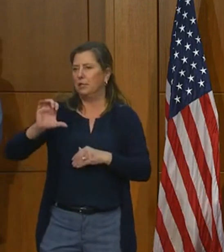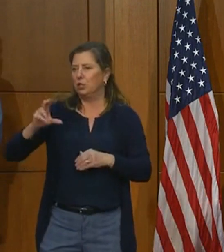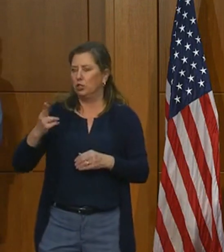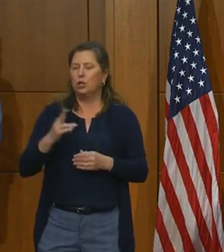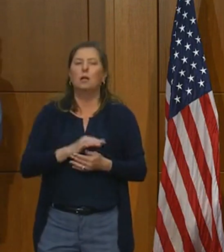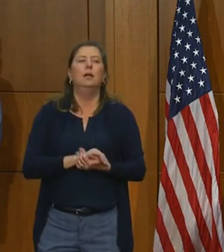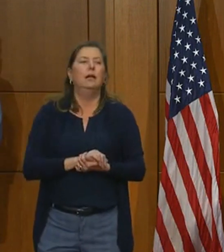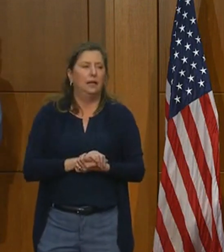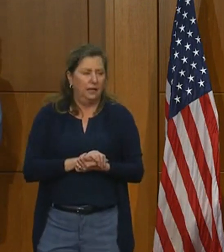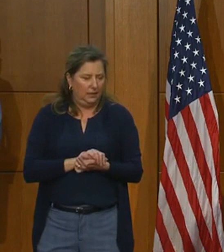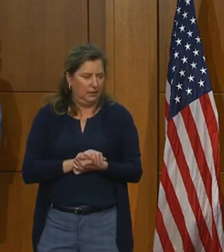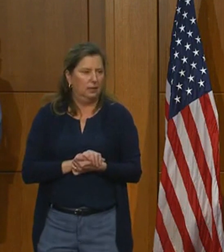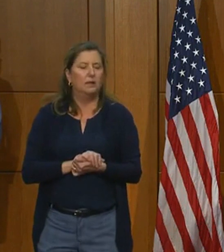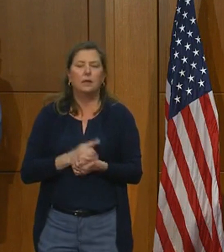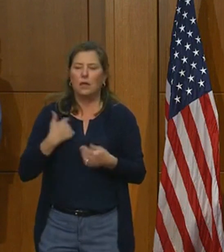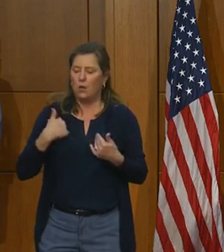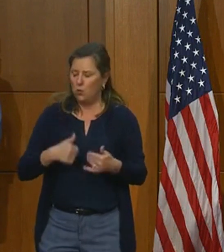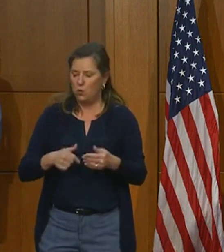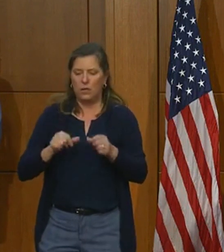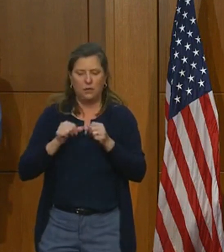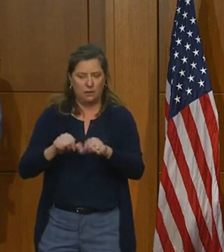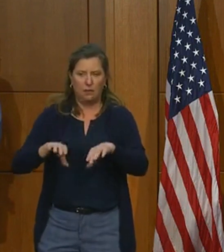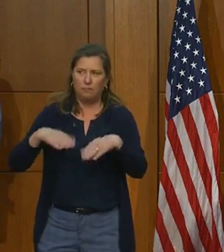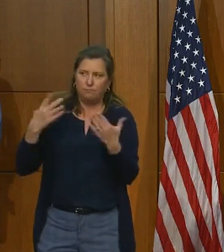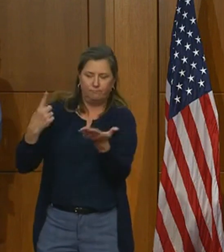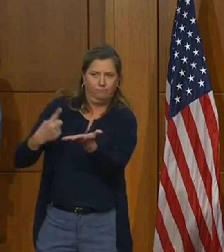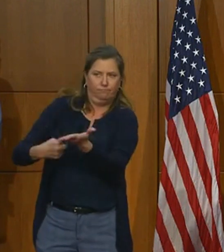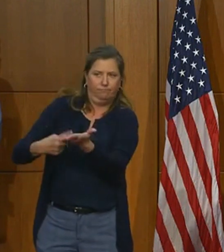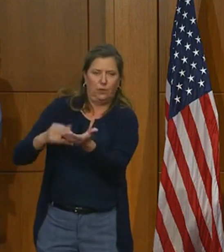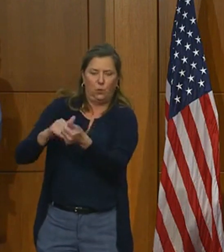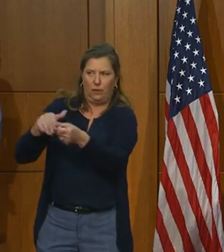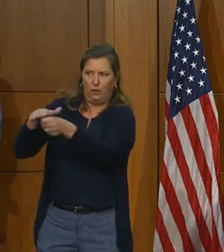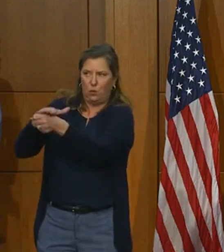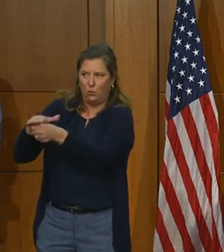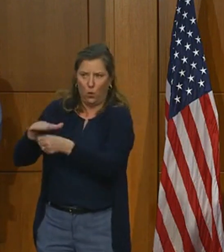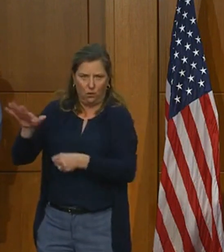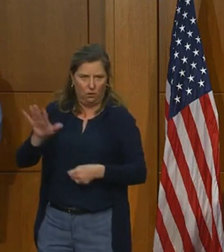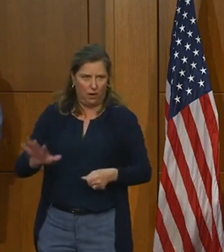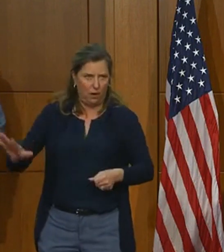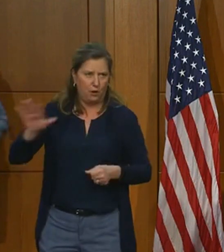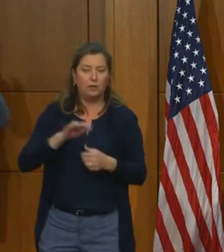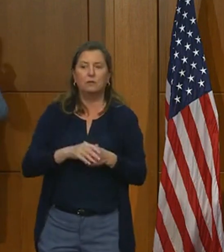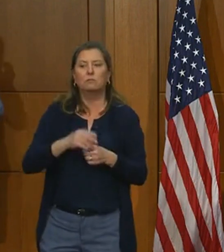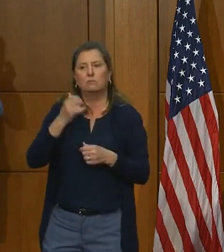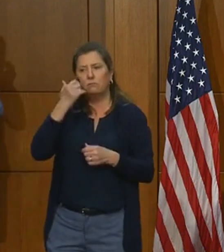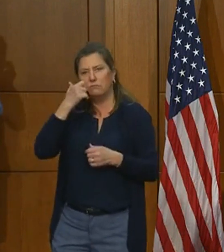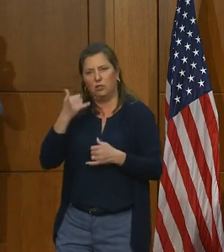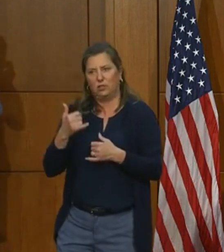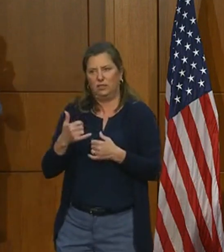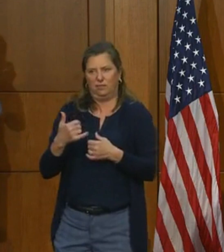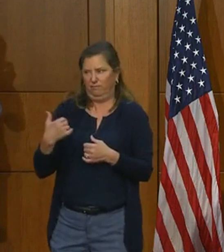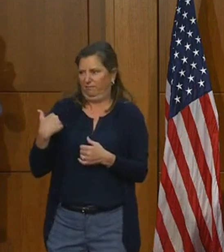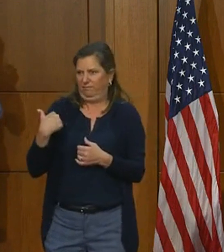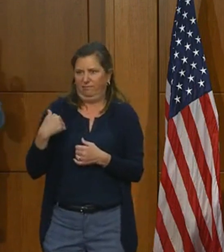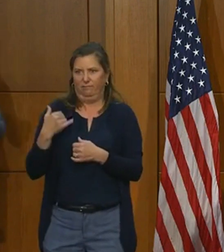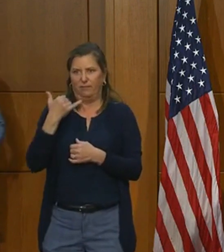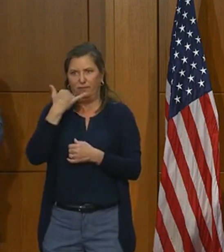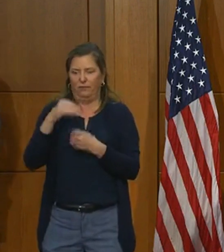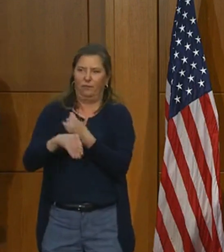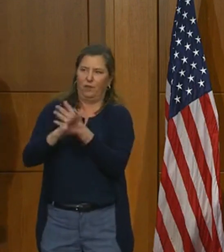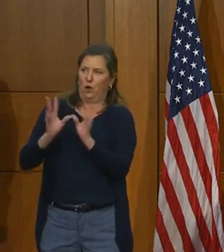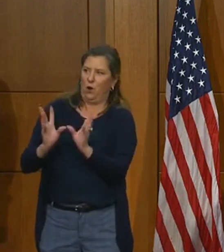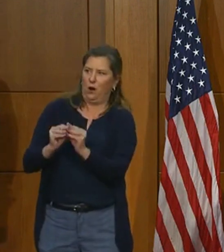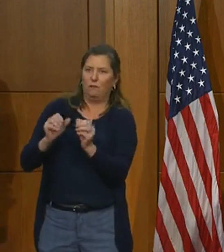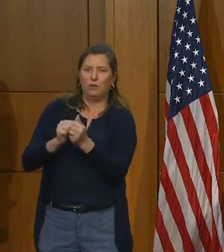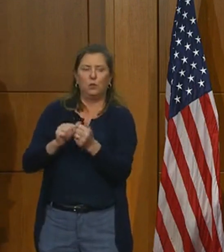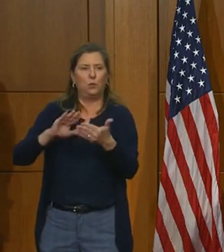are actively having discussions with the localities. I was on a video conference a couple hours ago with the